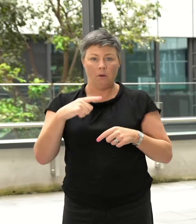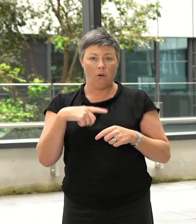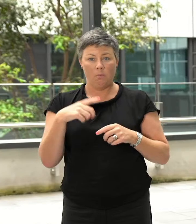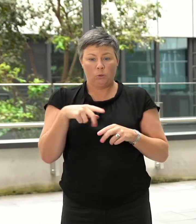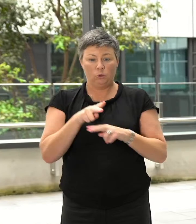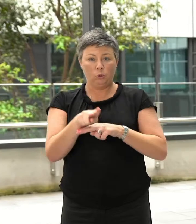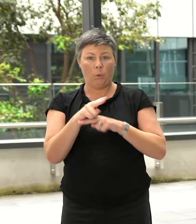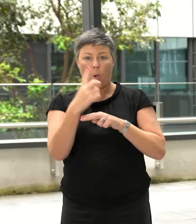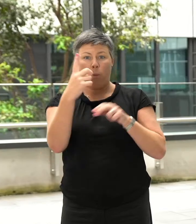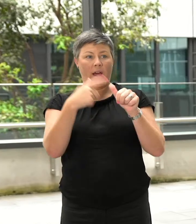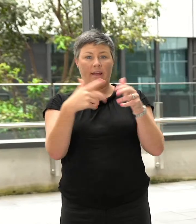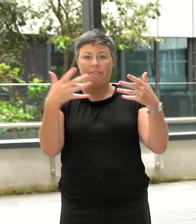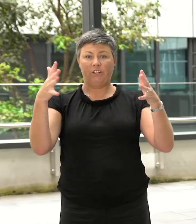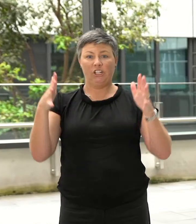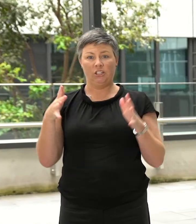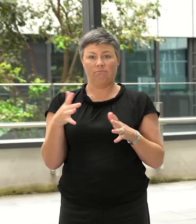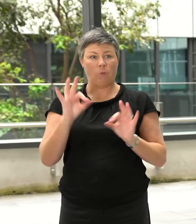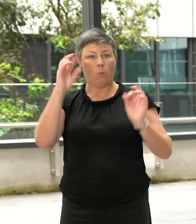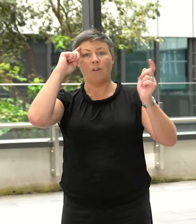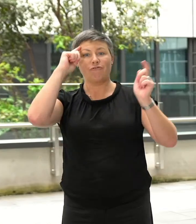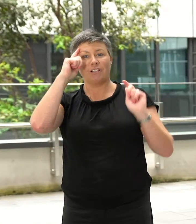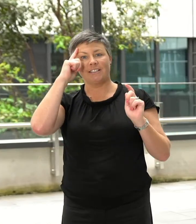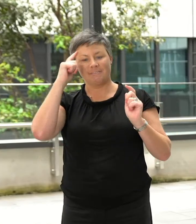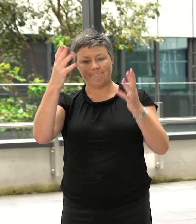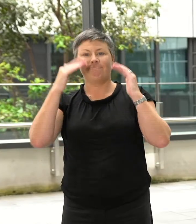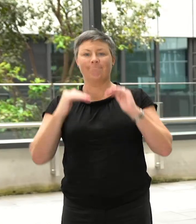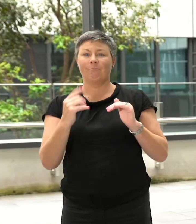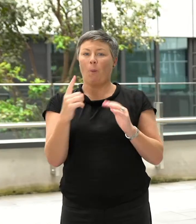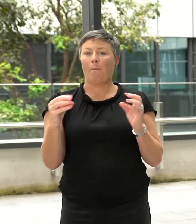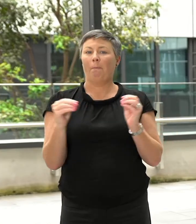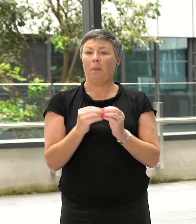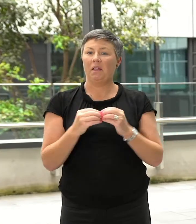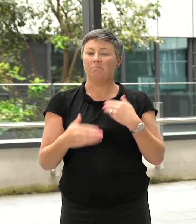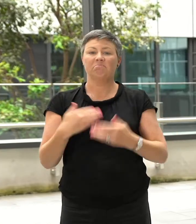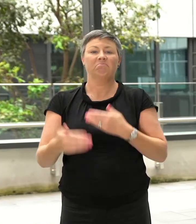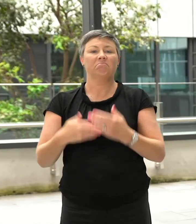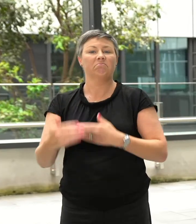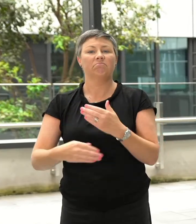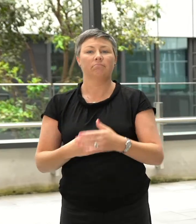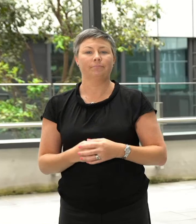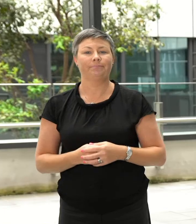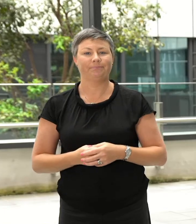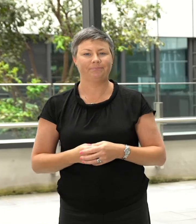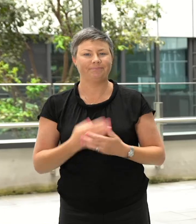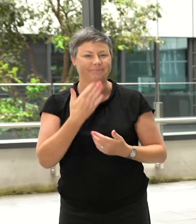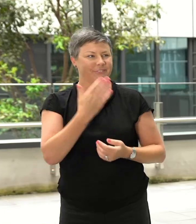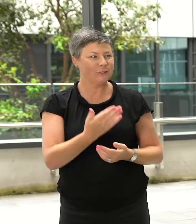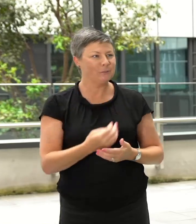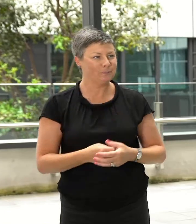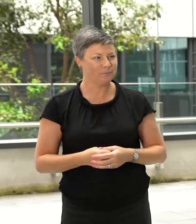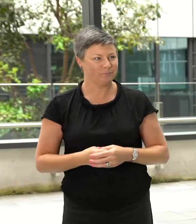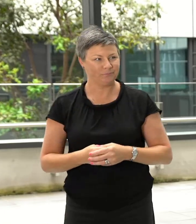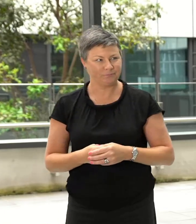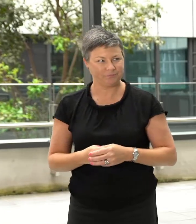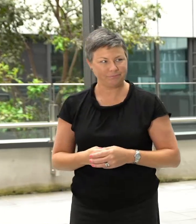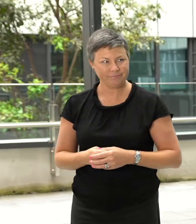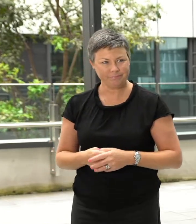1A will be done, we'll be into 1B. That's our priority right now, just getting that rolled out. Thank you.